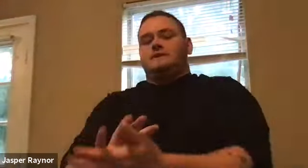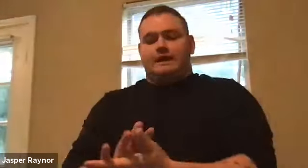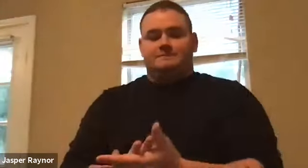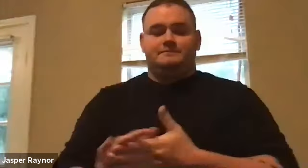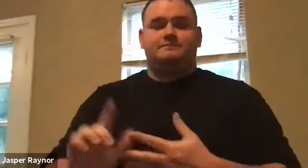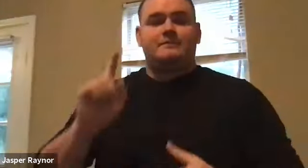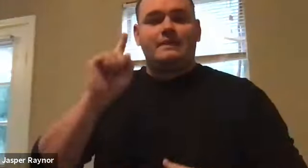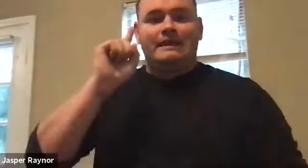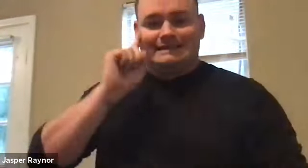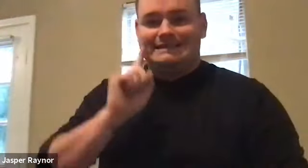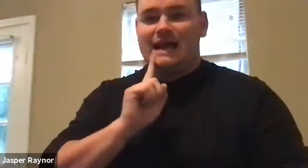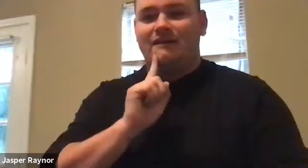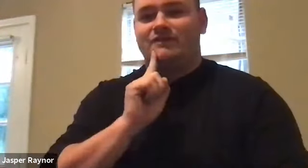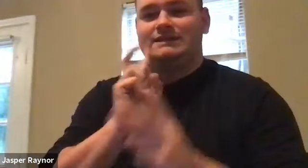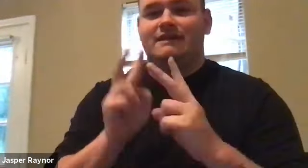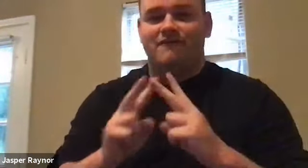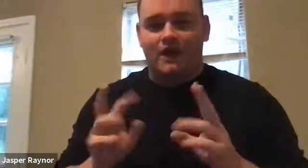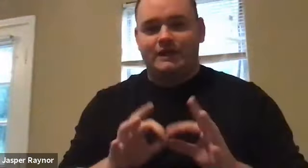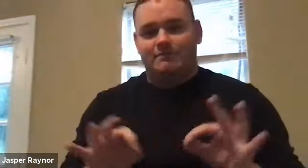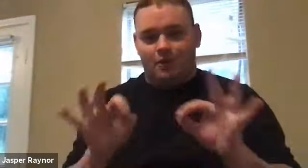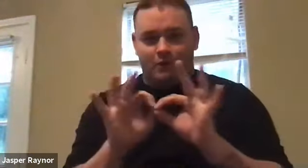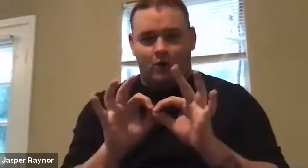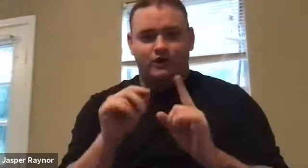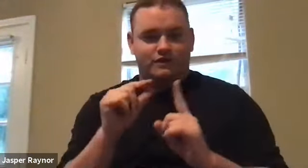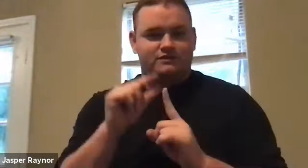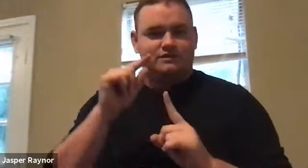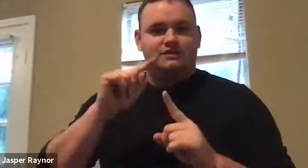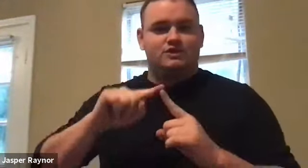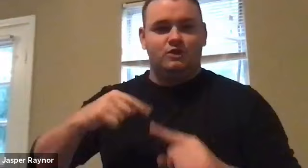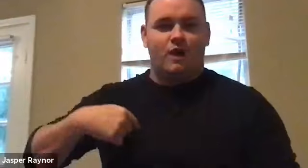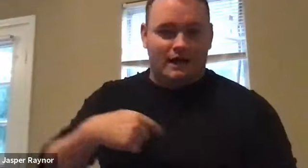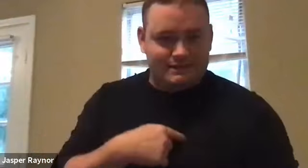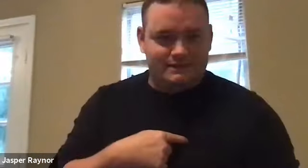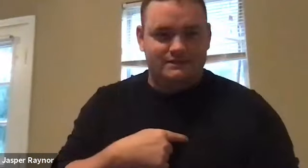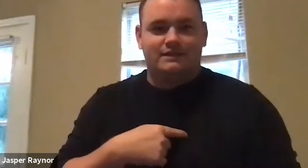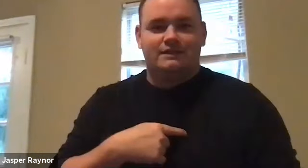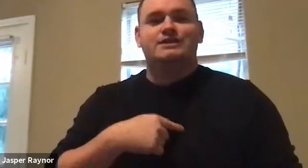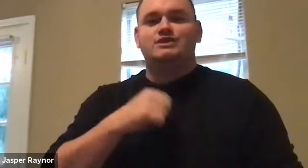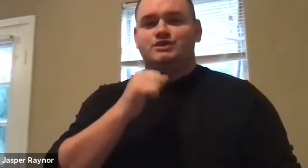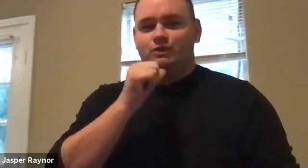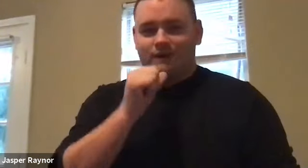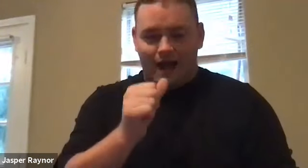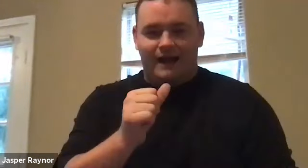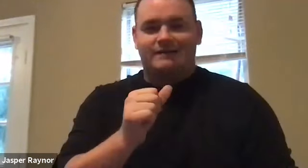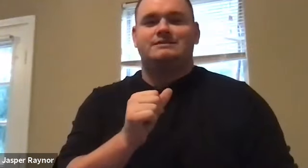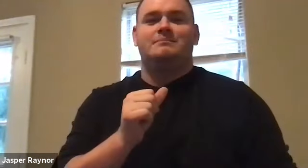Yeah. Deaf is a very important word to us. Do not